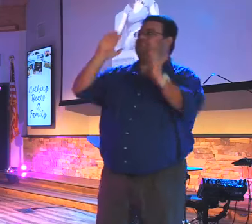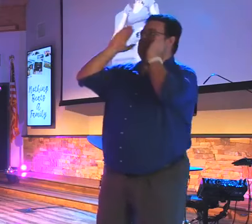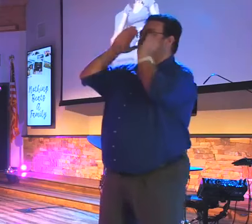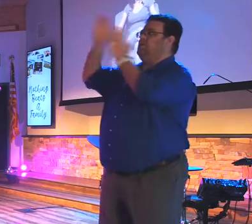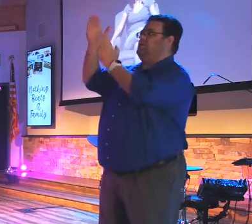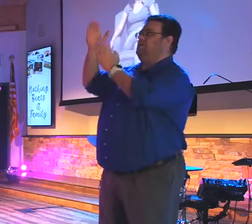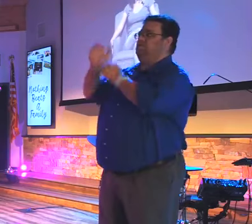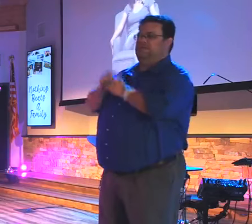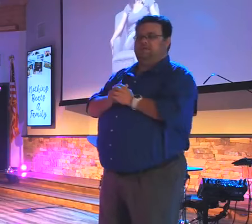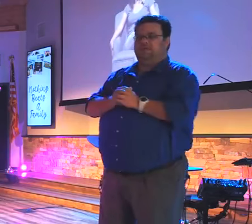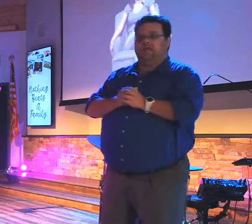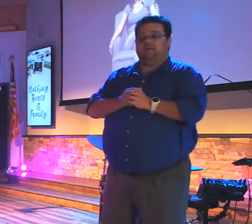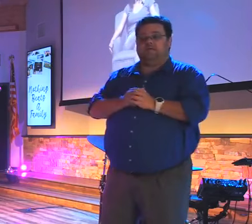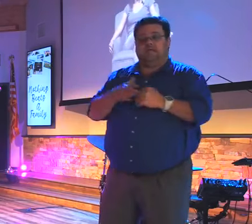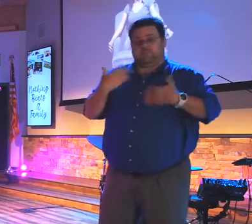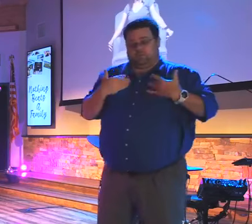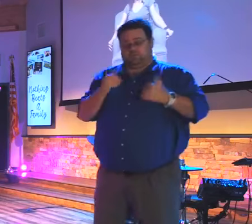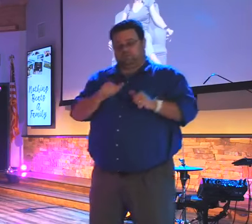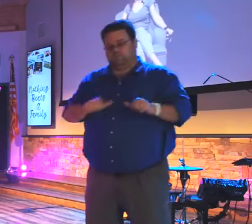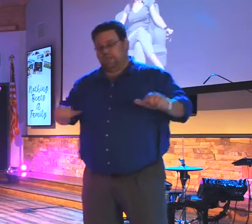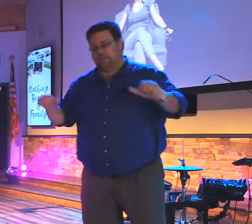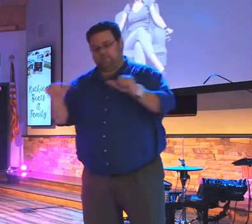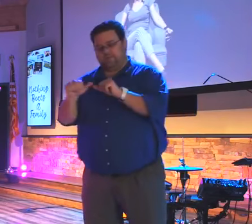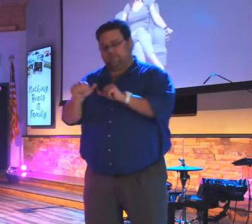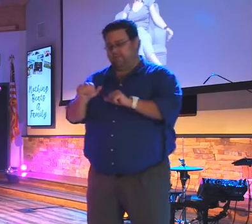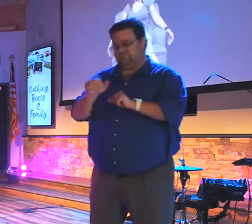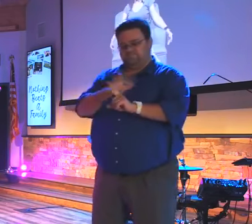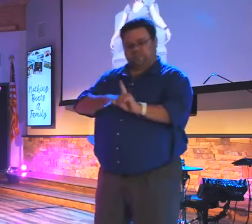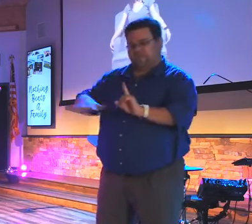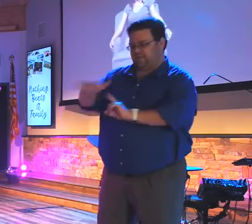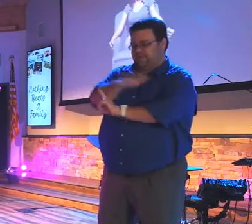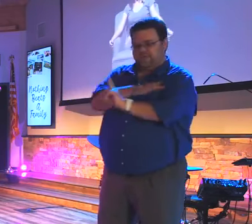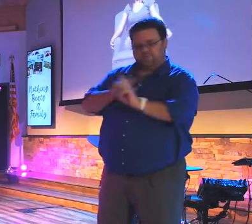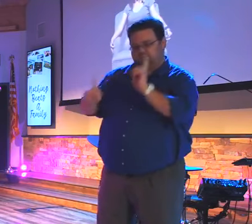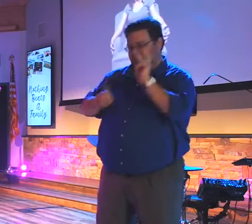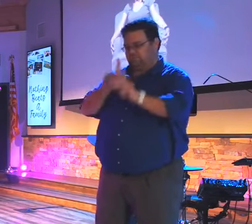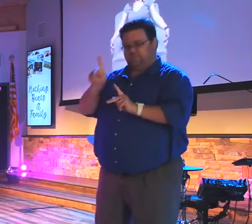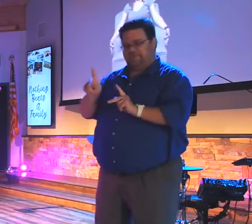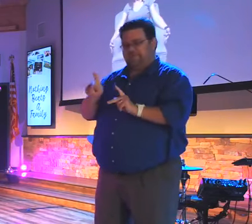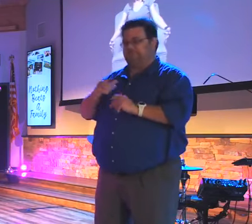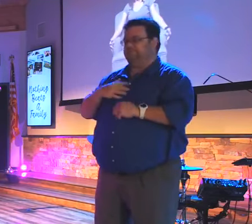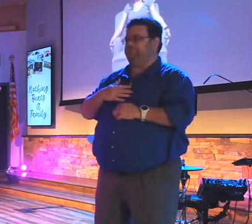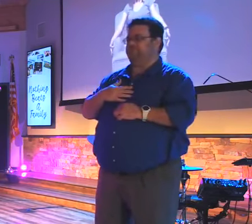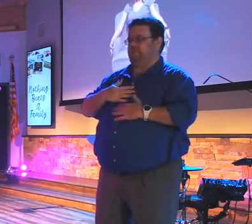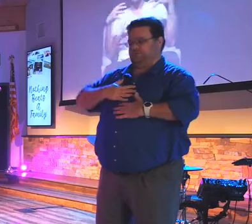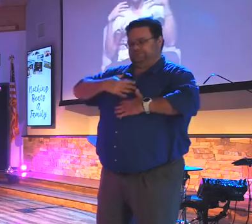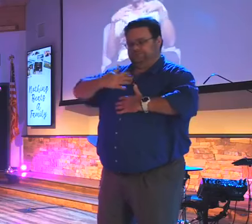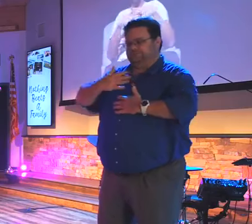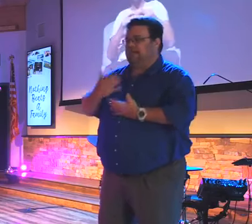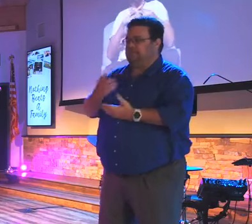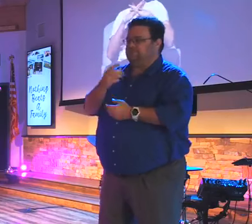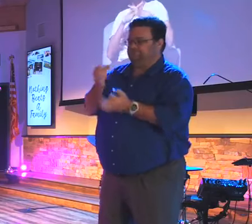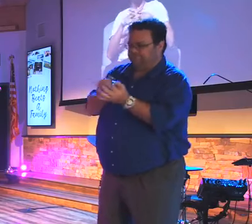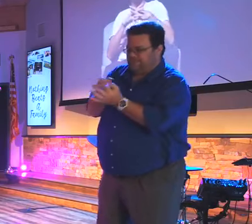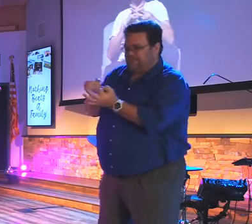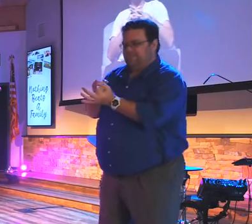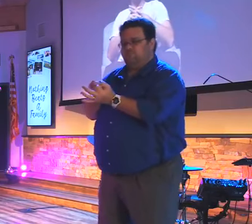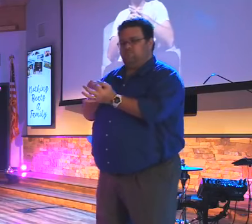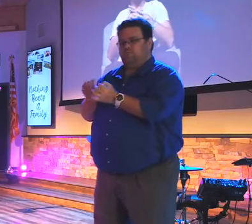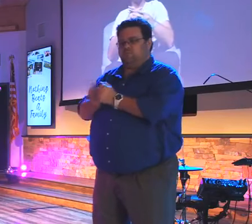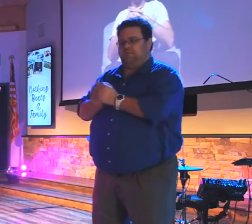surrounded with a bunch of people that can give me accountability. I could trust them to open up about my struggles. The sense of